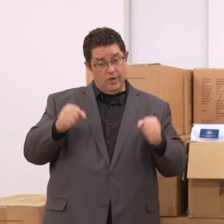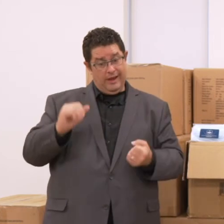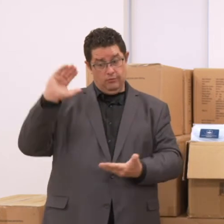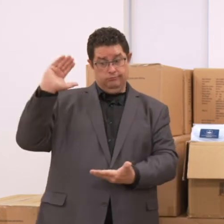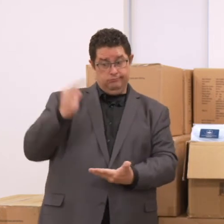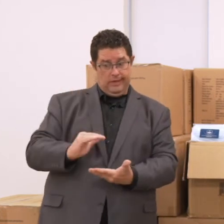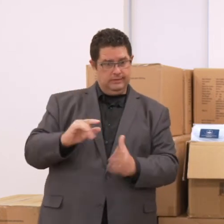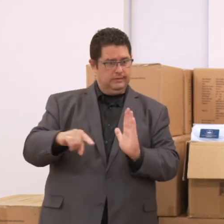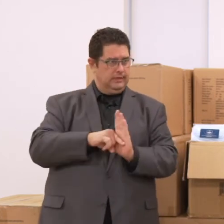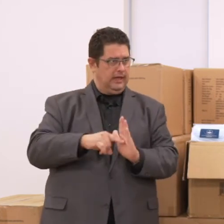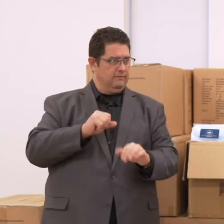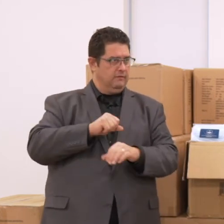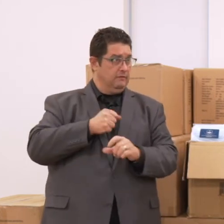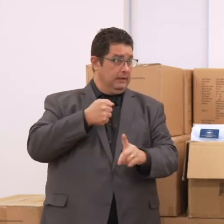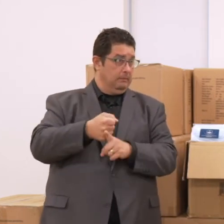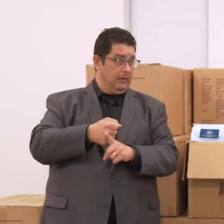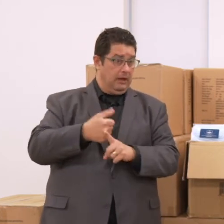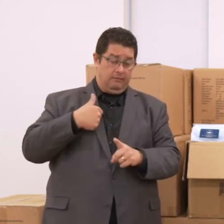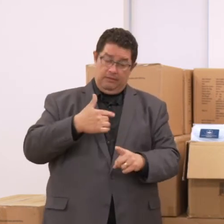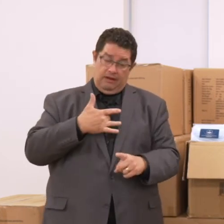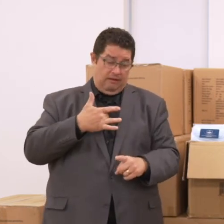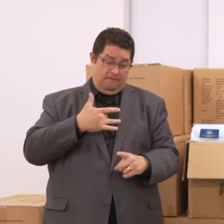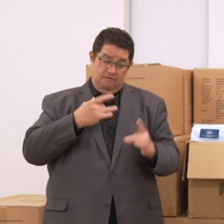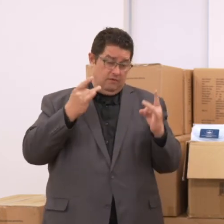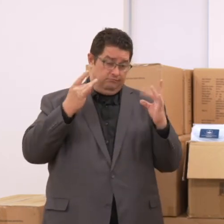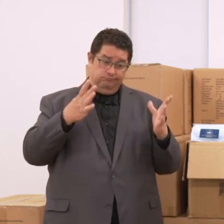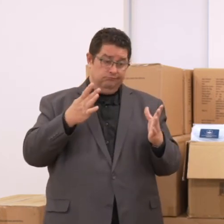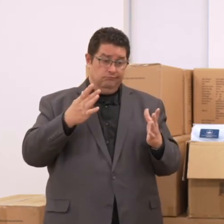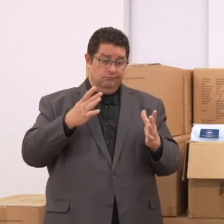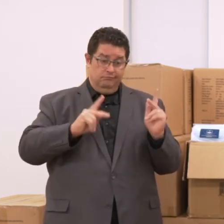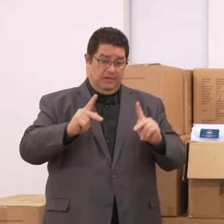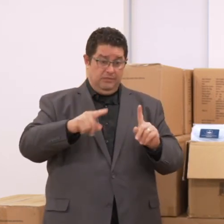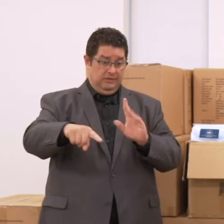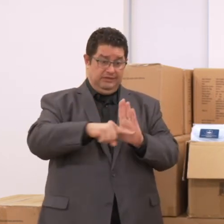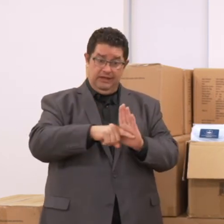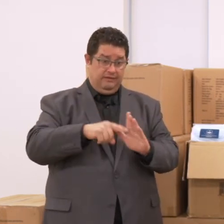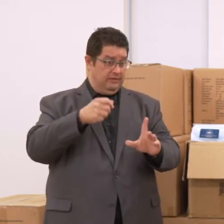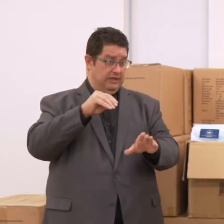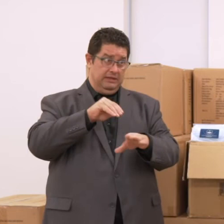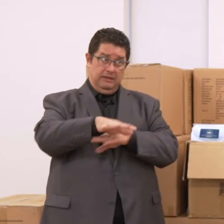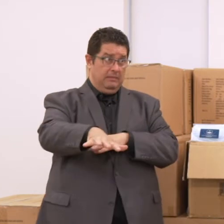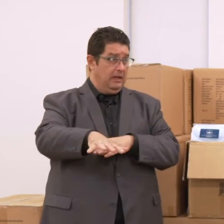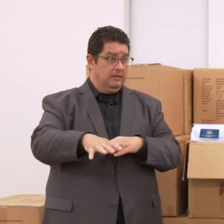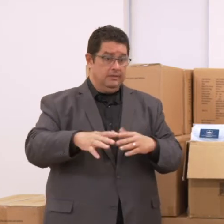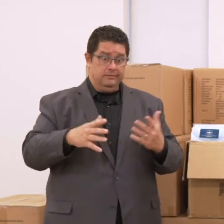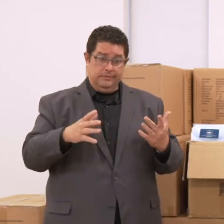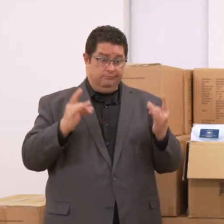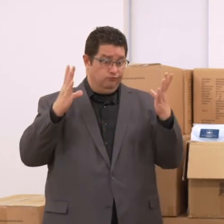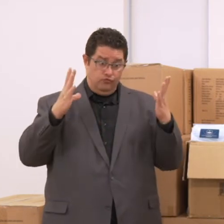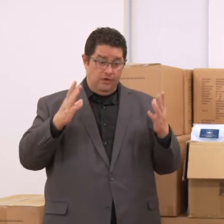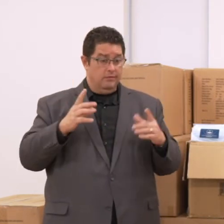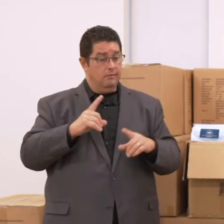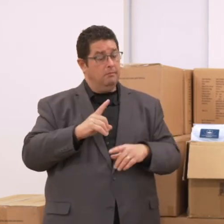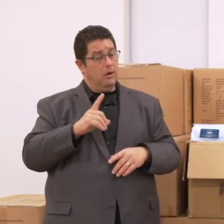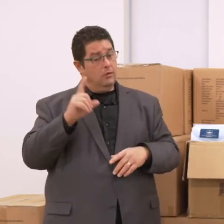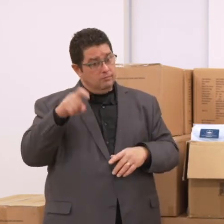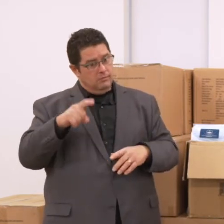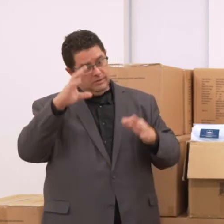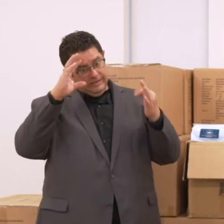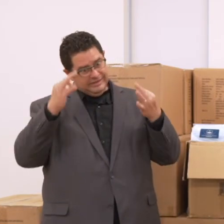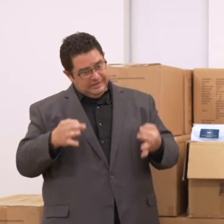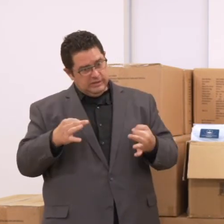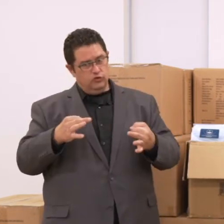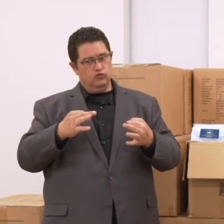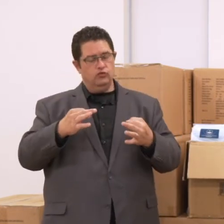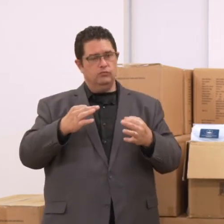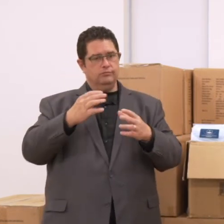very difficult. And I feel badly for people that are negatively impacted by this. It is tragic. But we also have to make decisions that protect the health and welfare